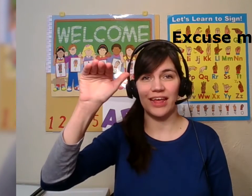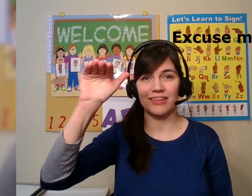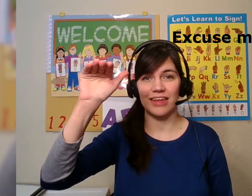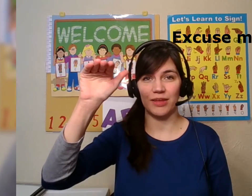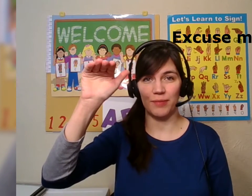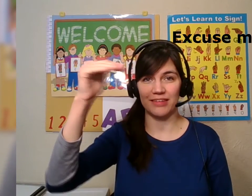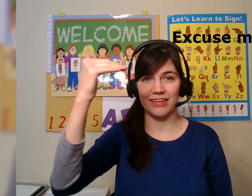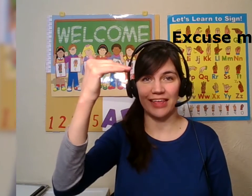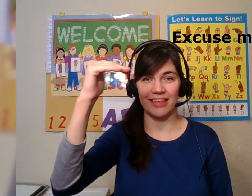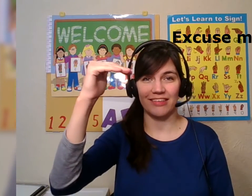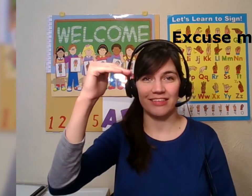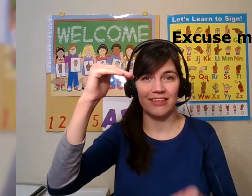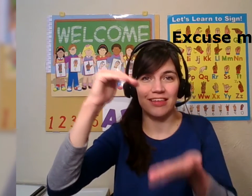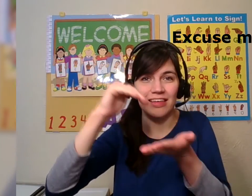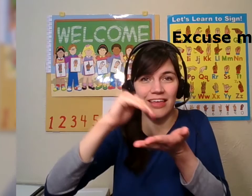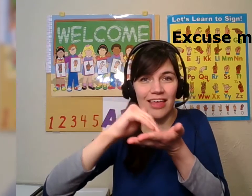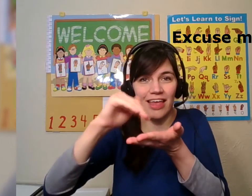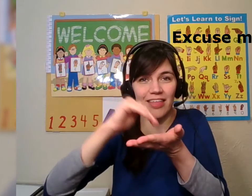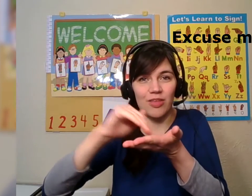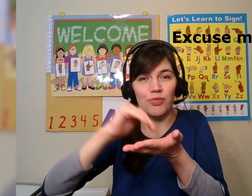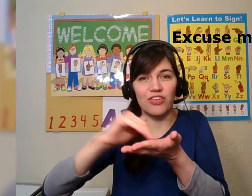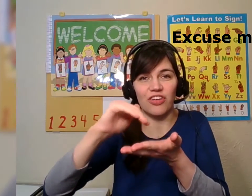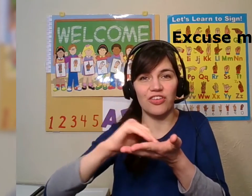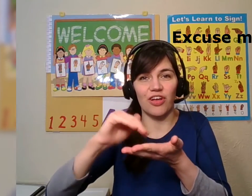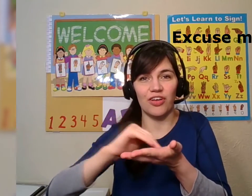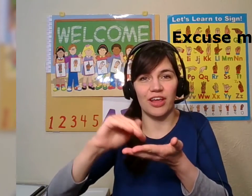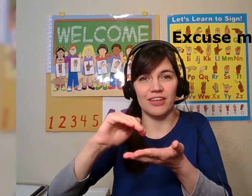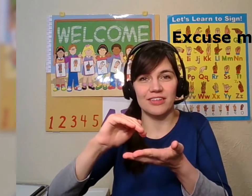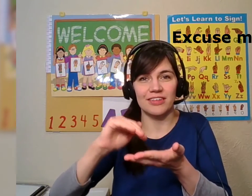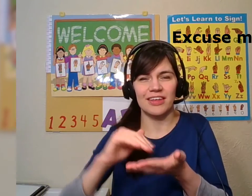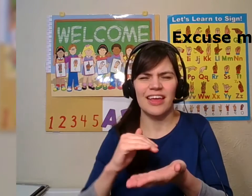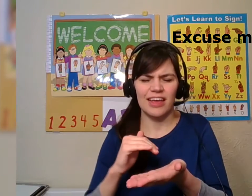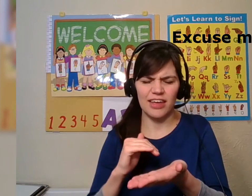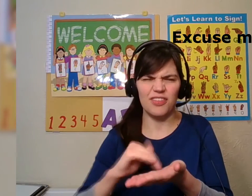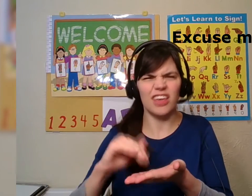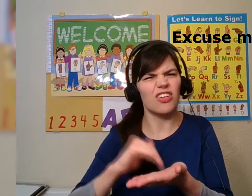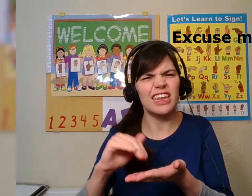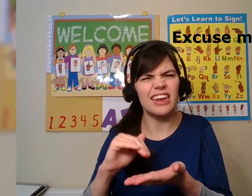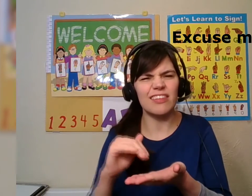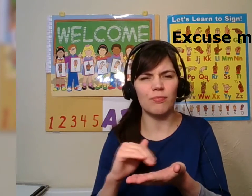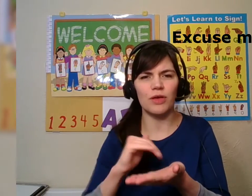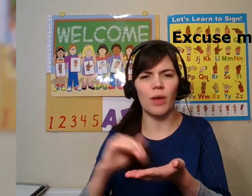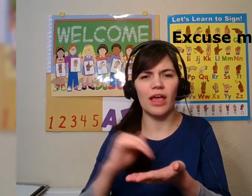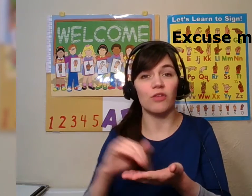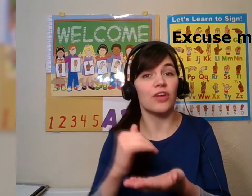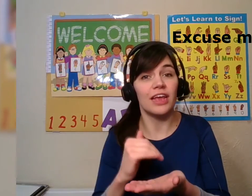hand and bend it like this, and then brush it on your other hand. Kind of like you're cleaning something away or forgetting